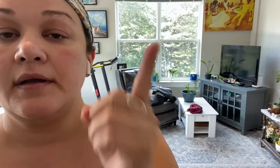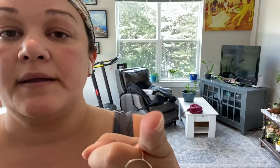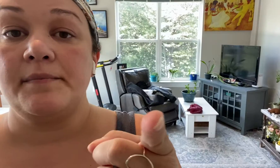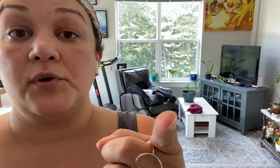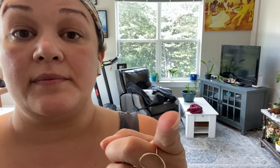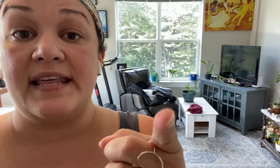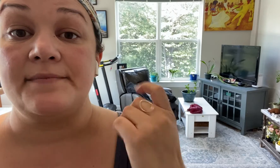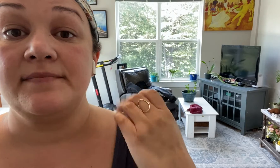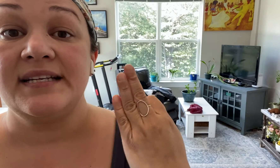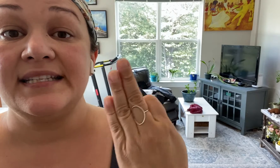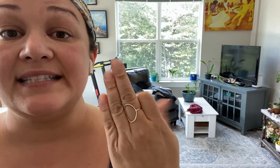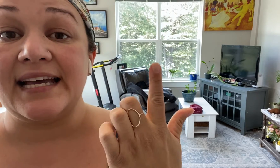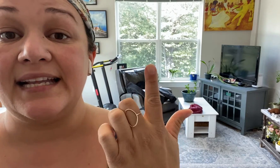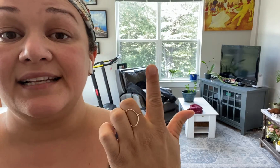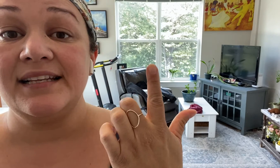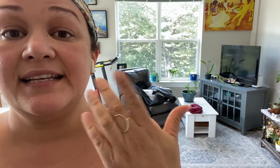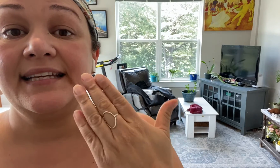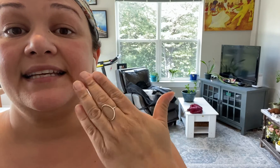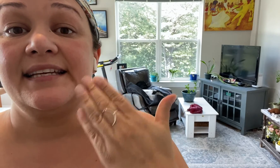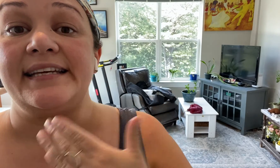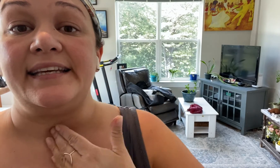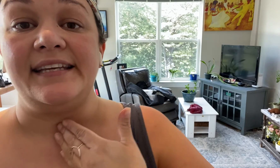Me olvidé. Sal y